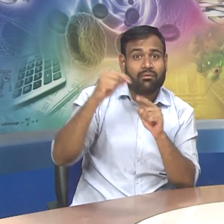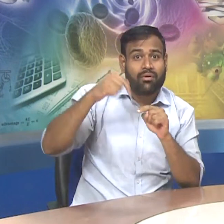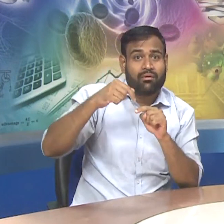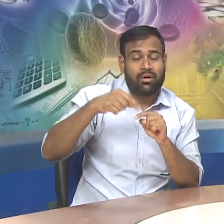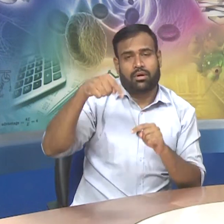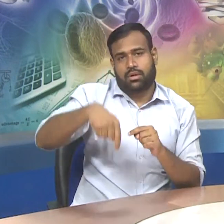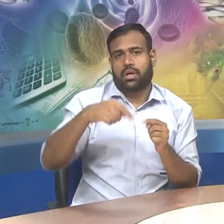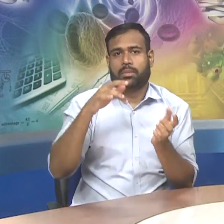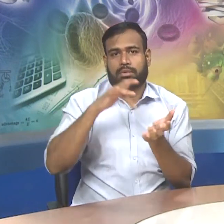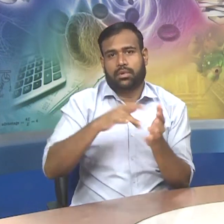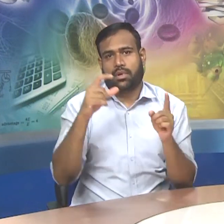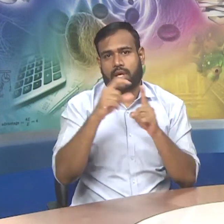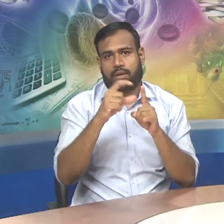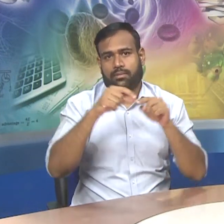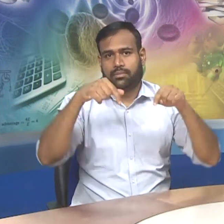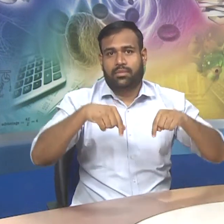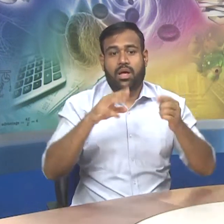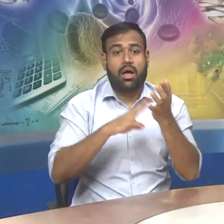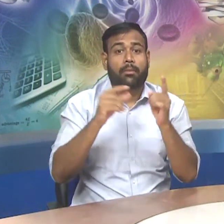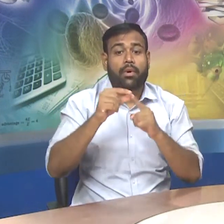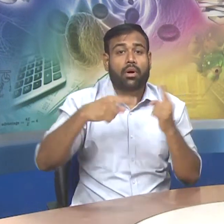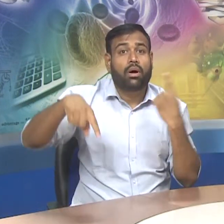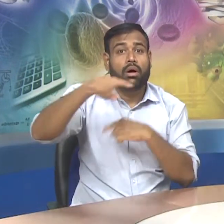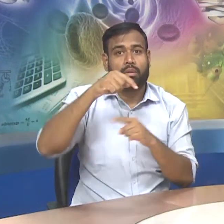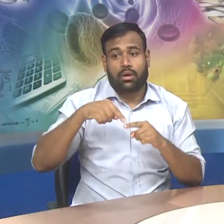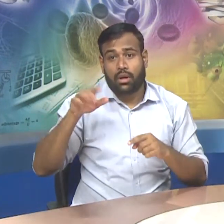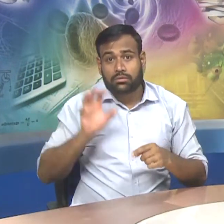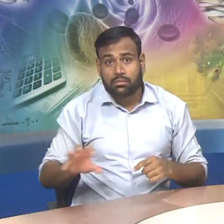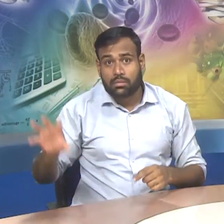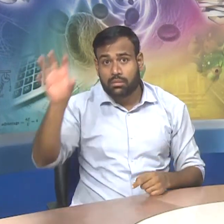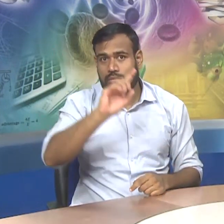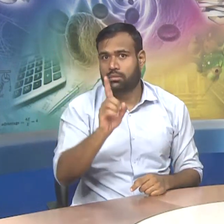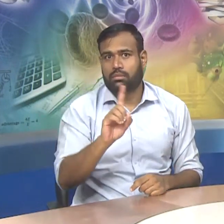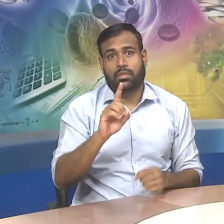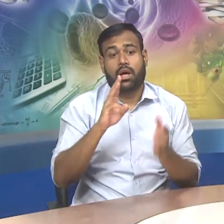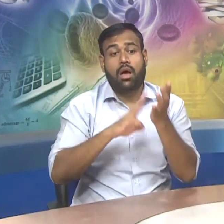And members of parliament when they cast their votes in Delhi.